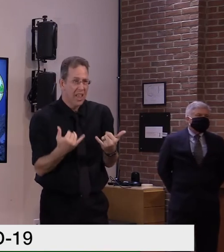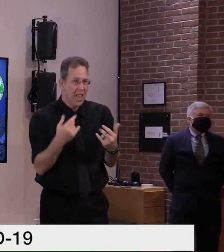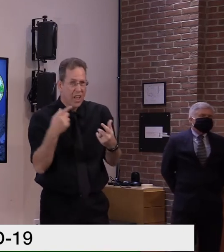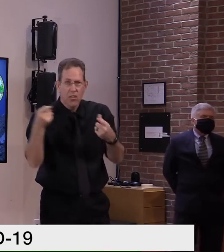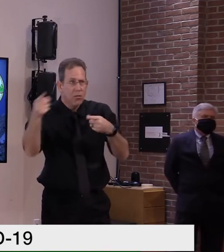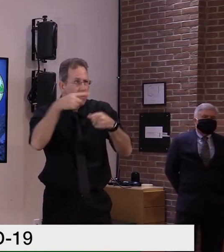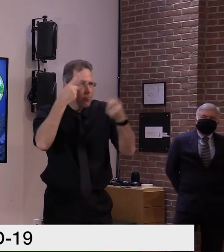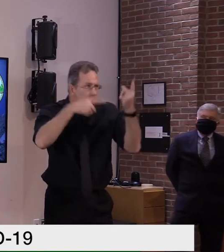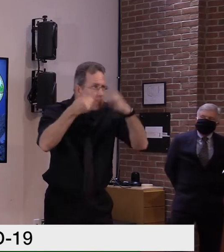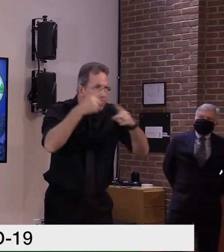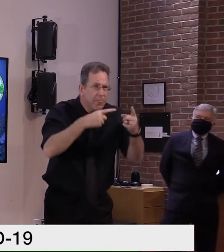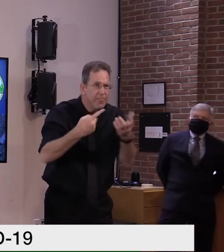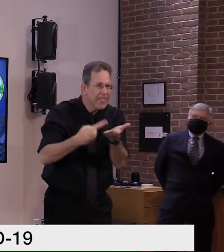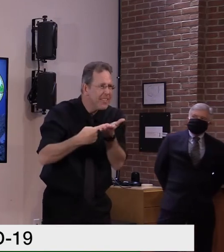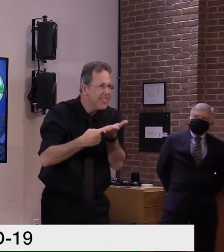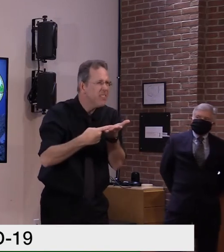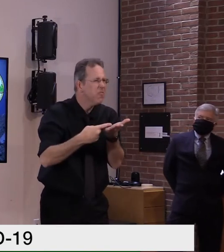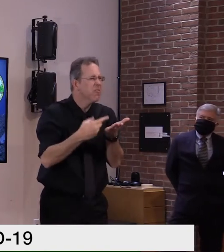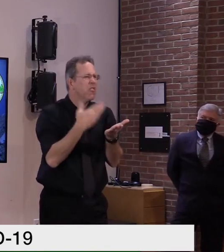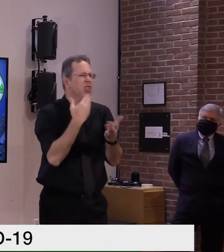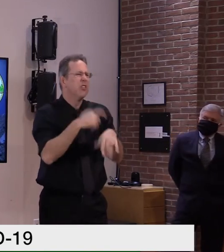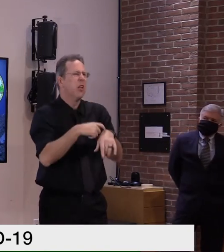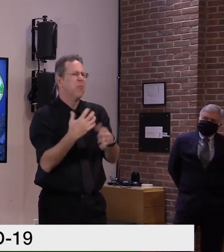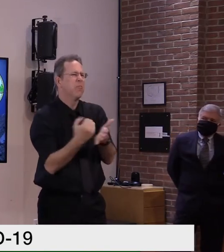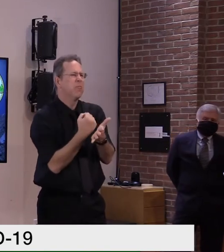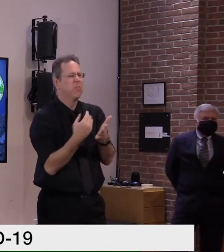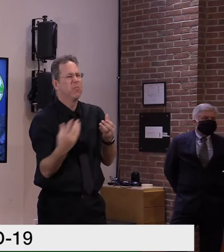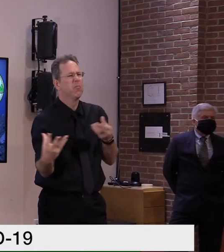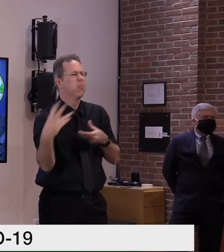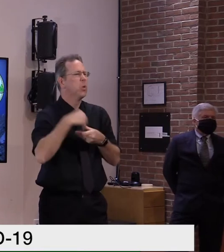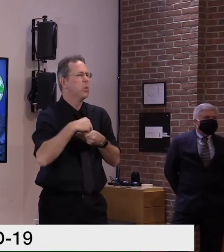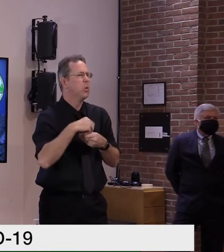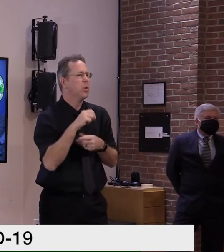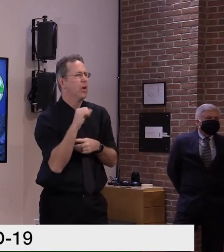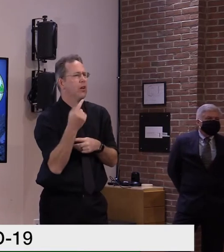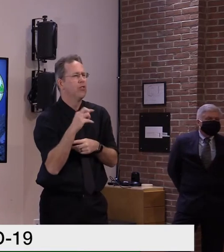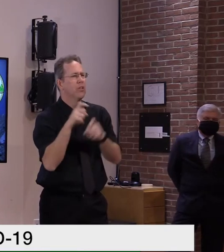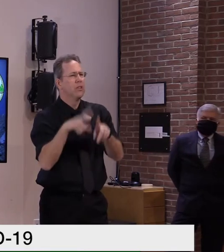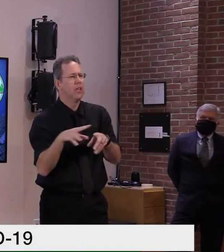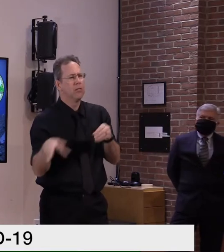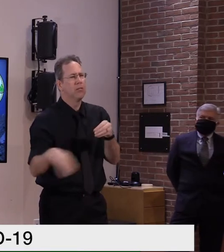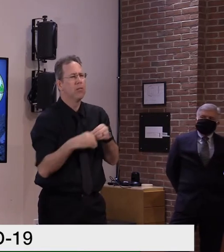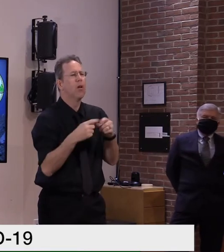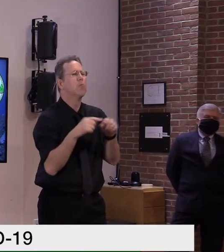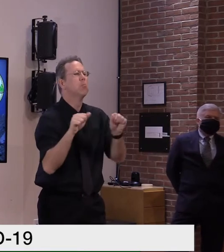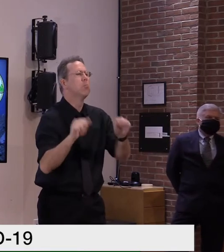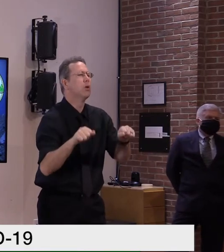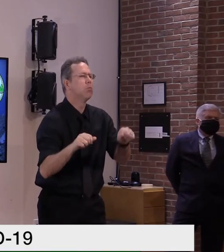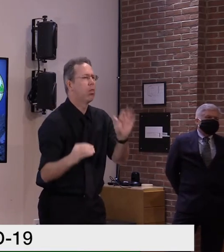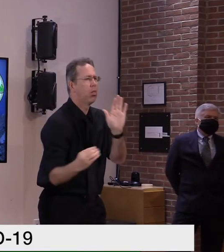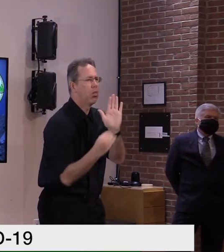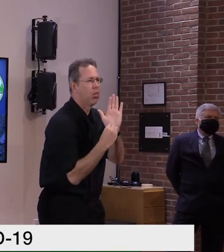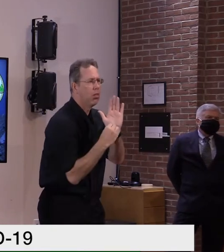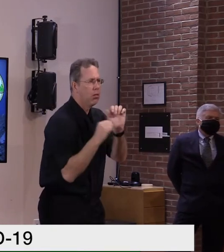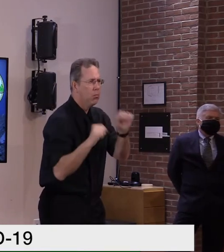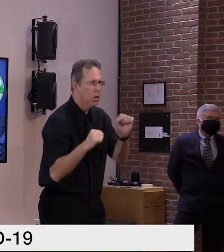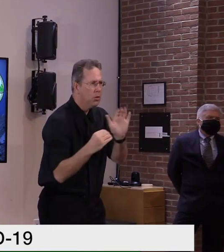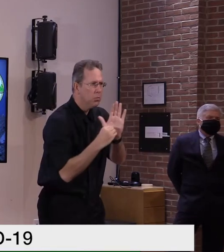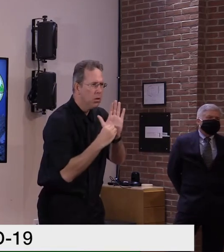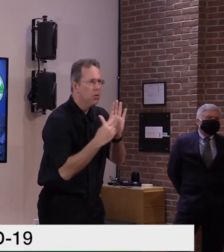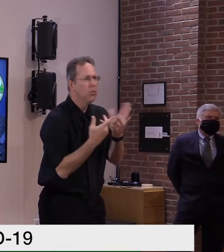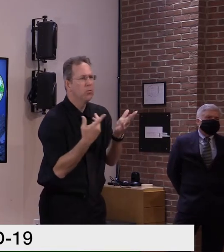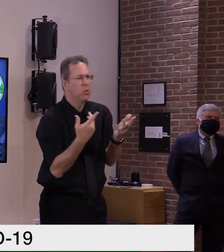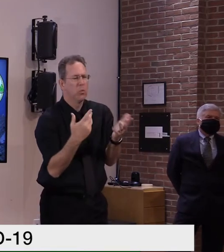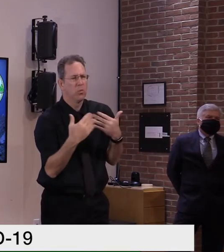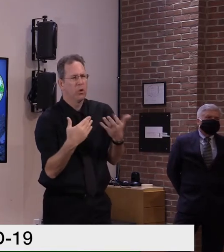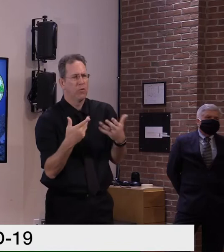more active. And we want to make sure that all tests are looked at equally well and not just require one to